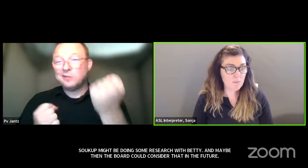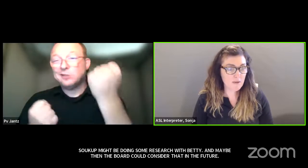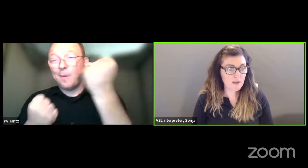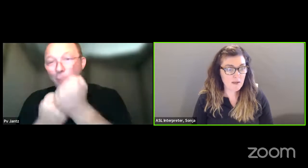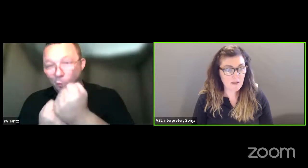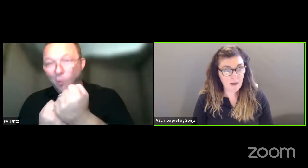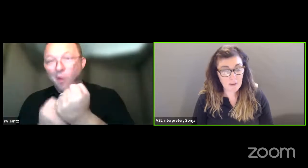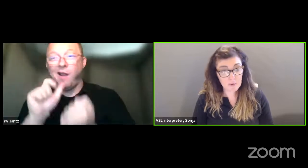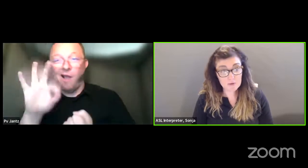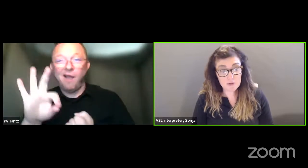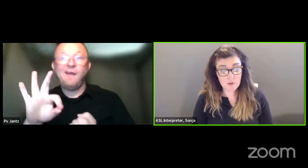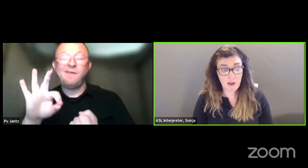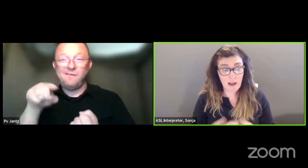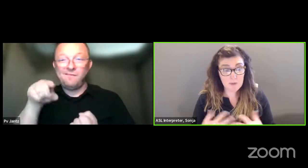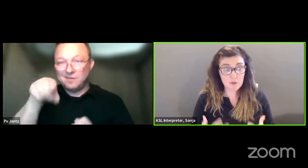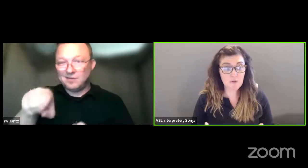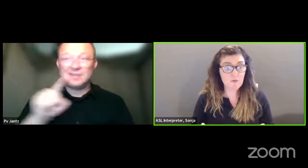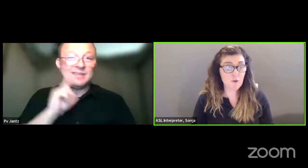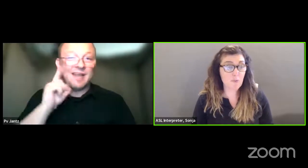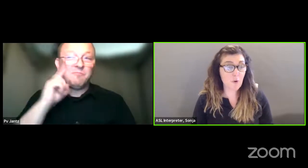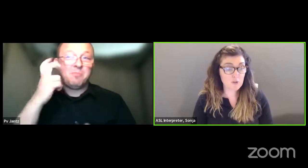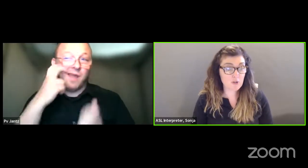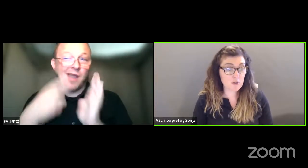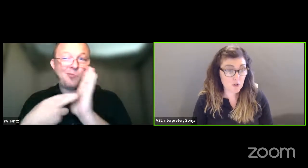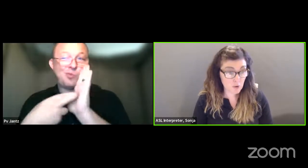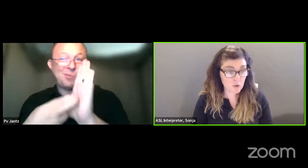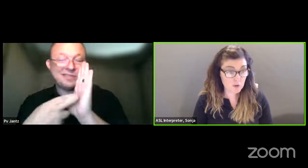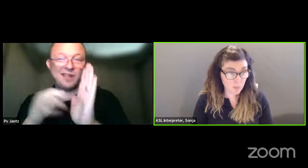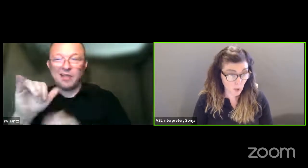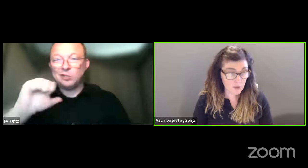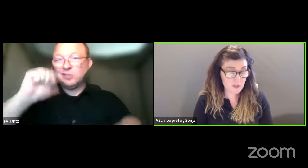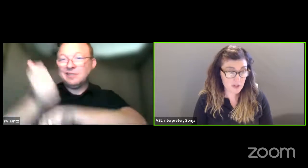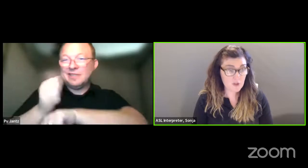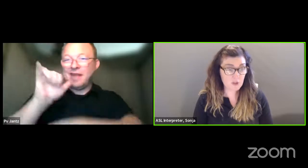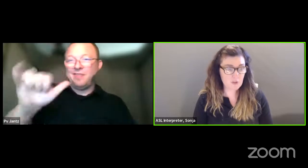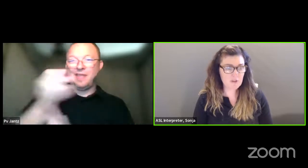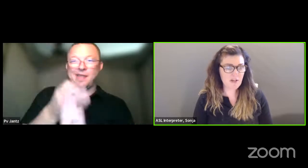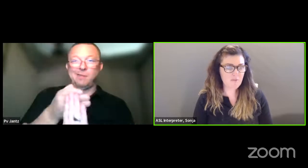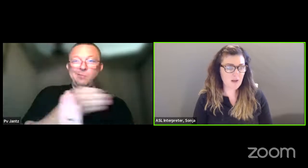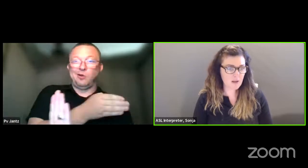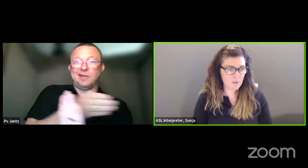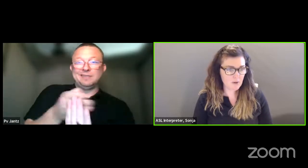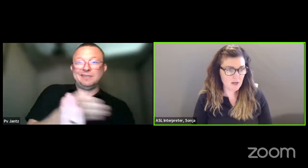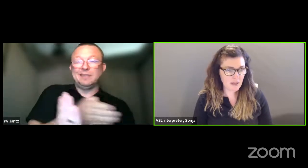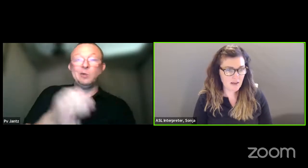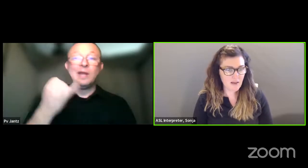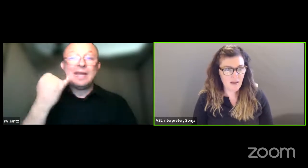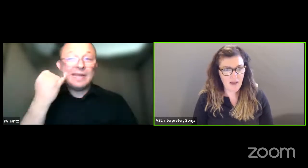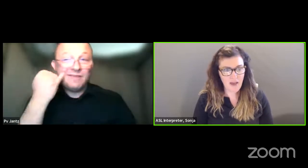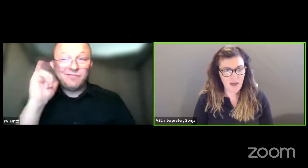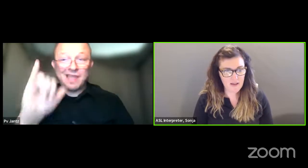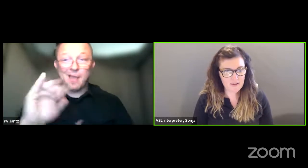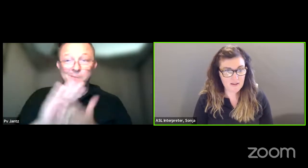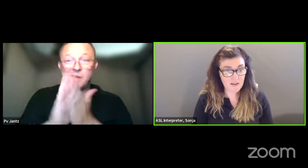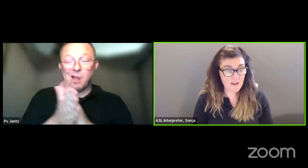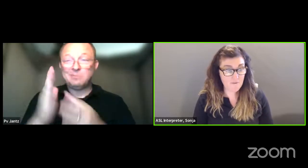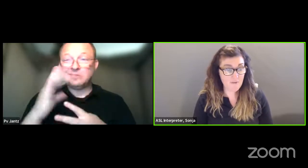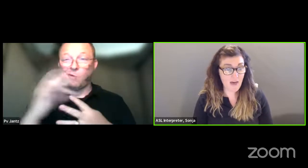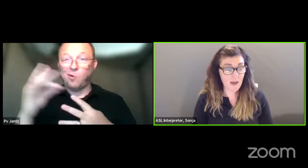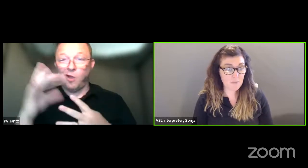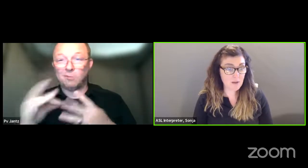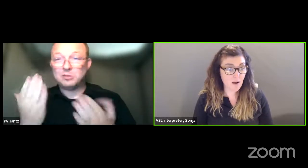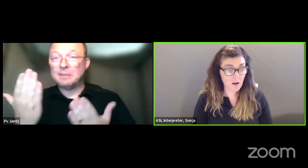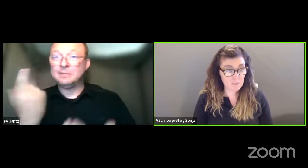it would be an opportunity for the board to show their support to the deafblind community. And